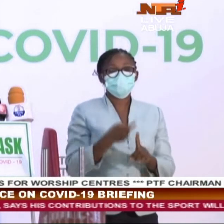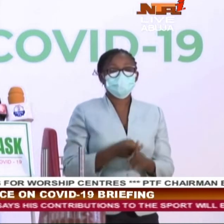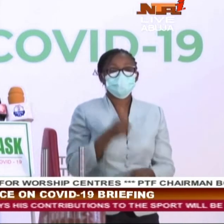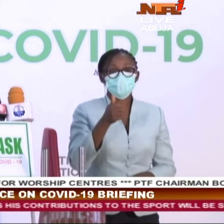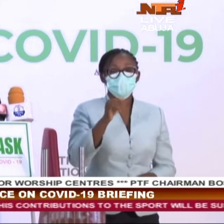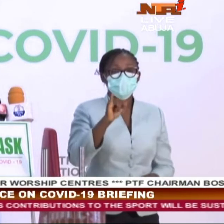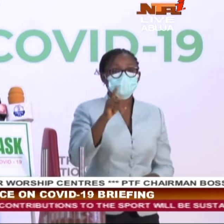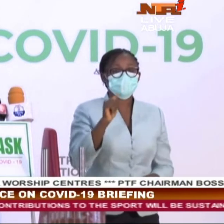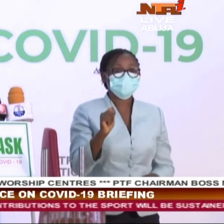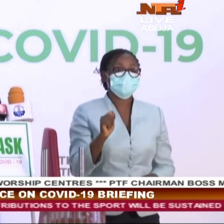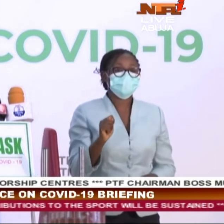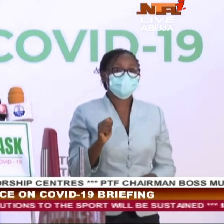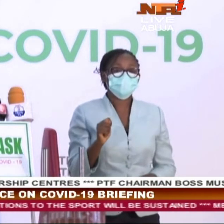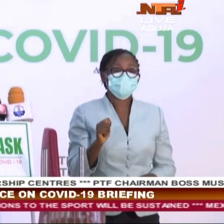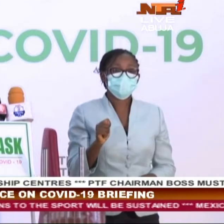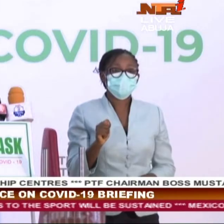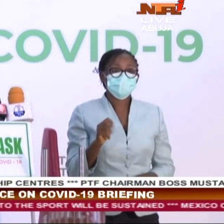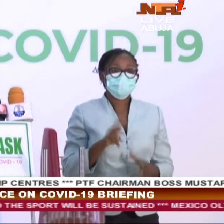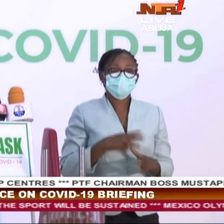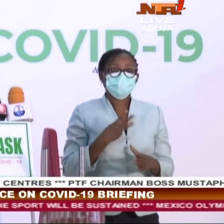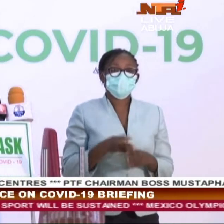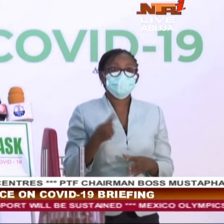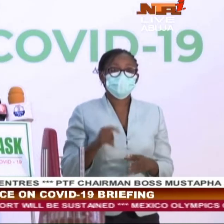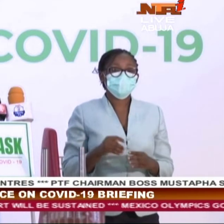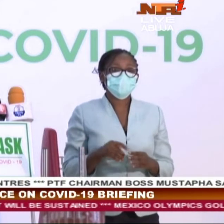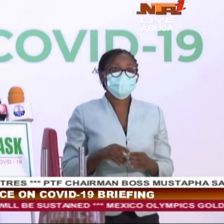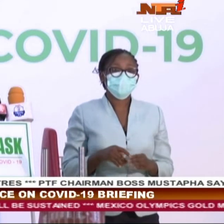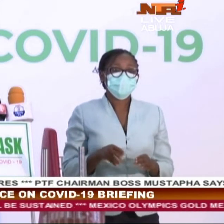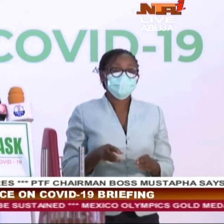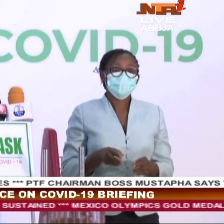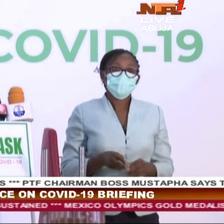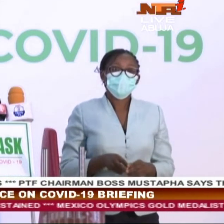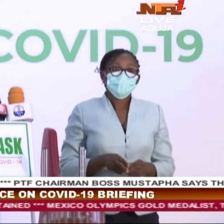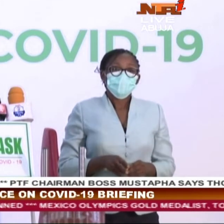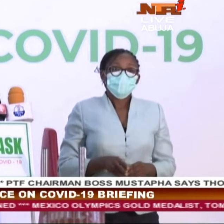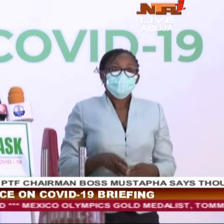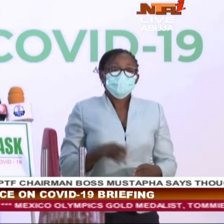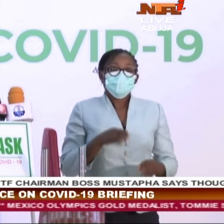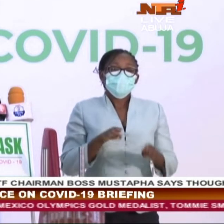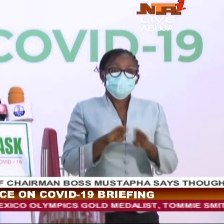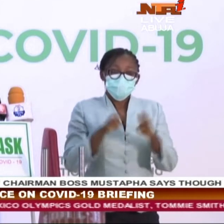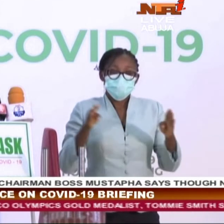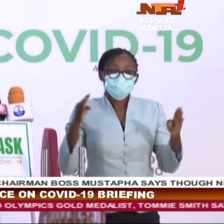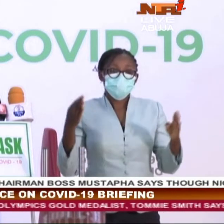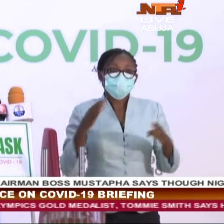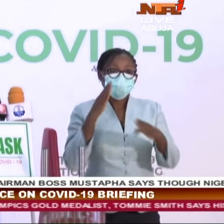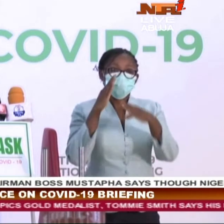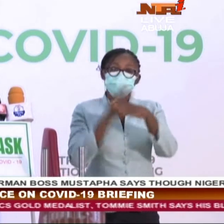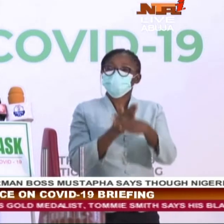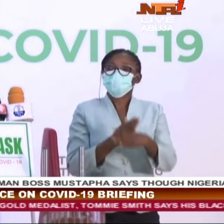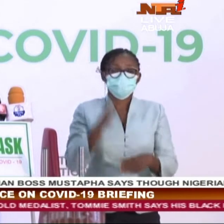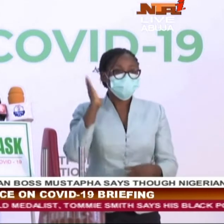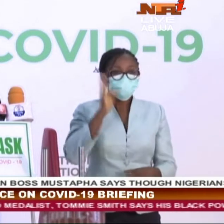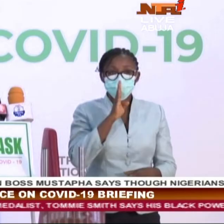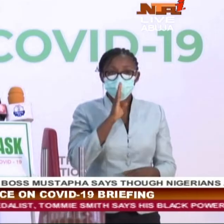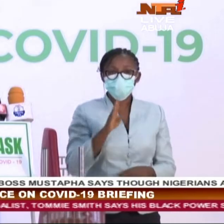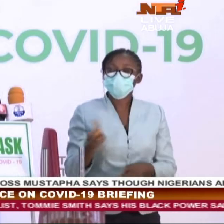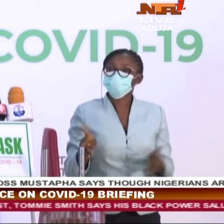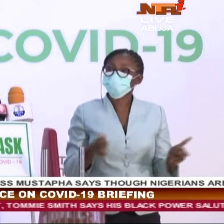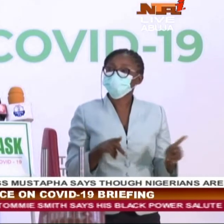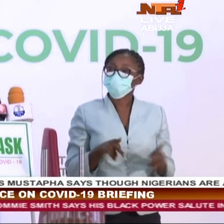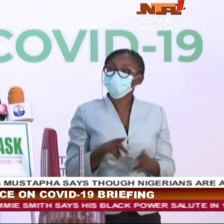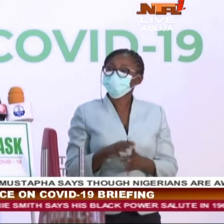AIT, whether the extension would afford us tackle the COVID-19 pandemic.